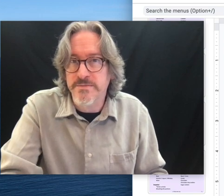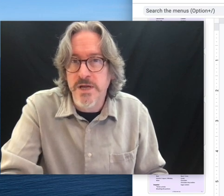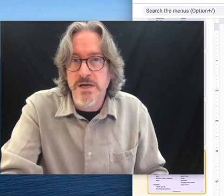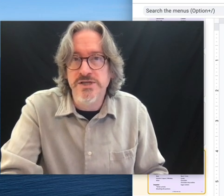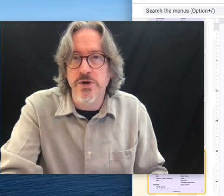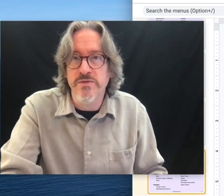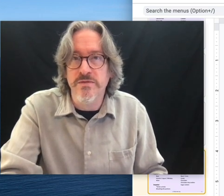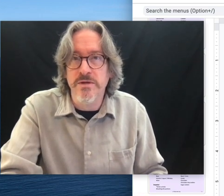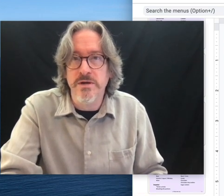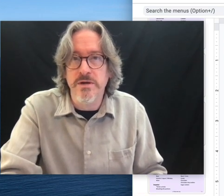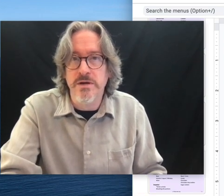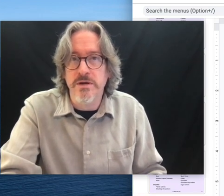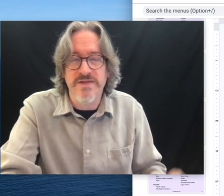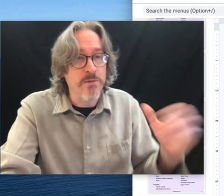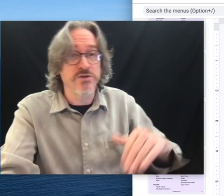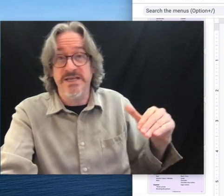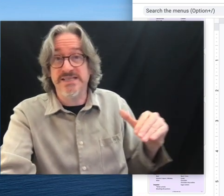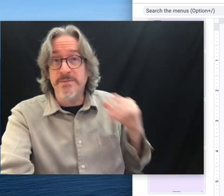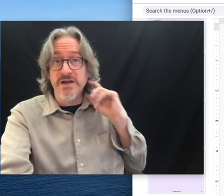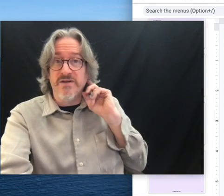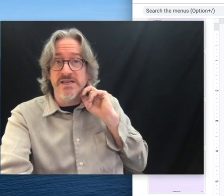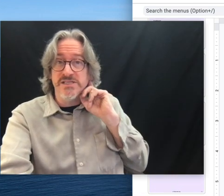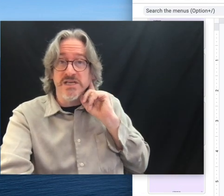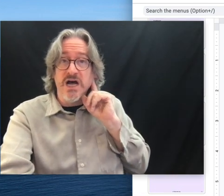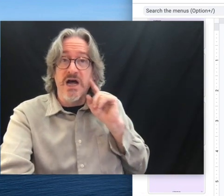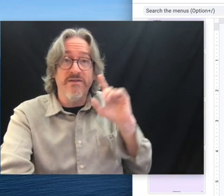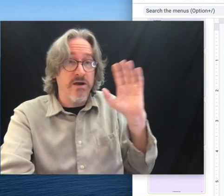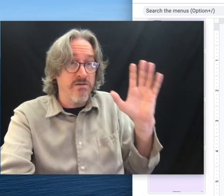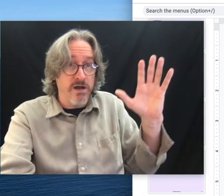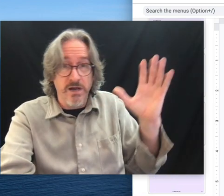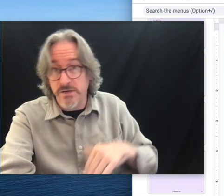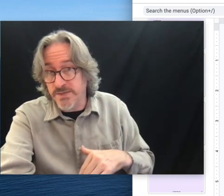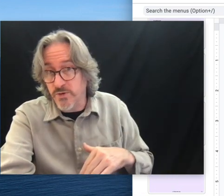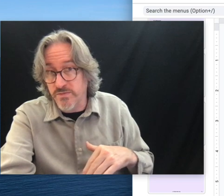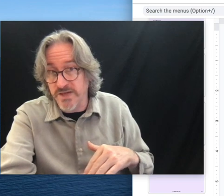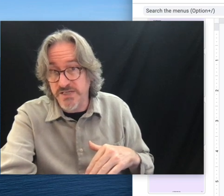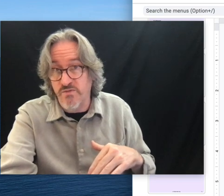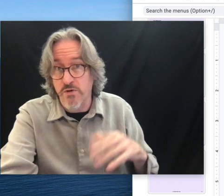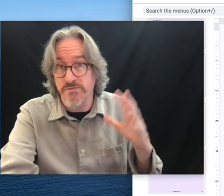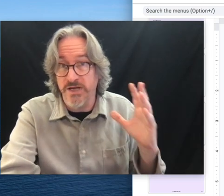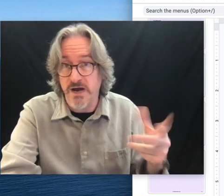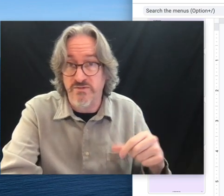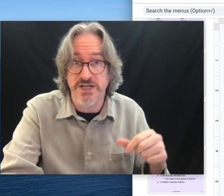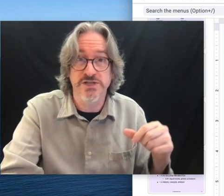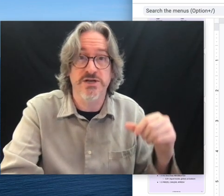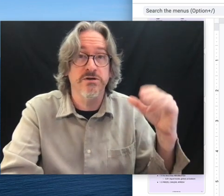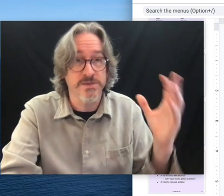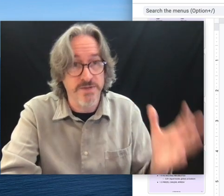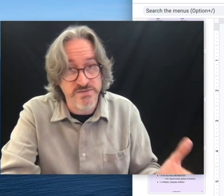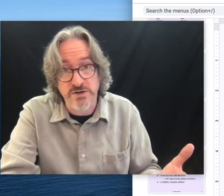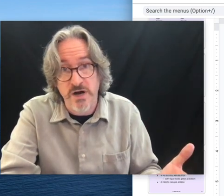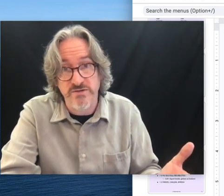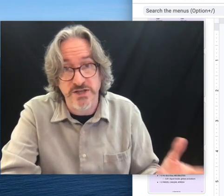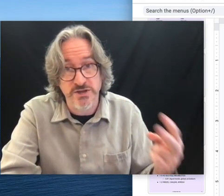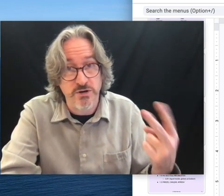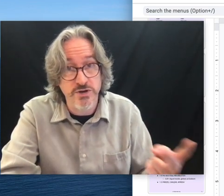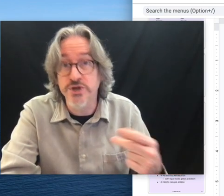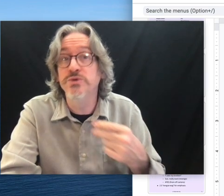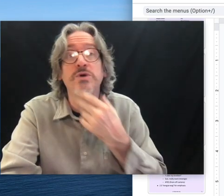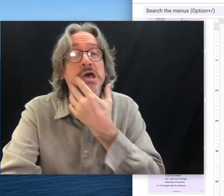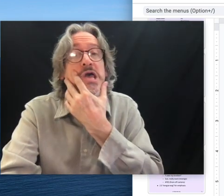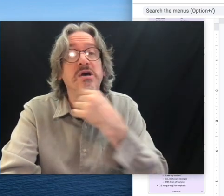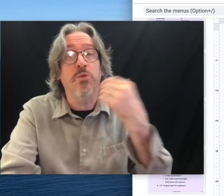Great. So then I will do the assignment advice. I've got some things for the conversation starter, some things for conversation